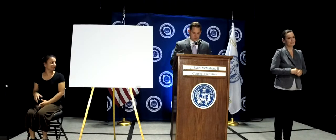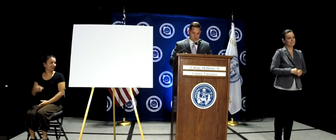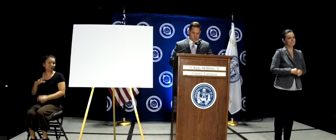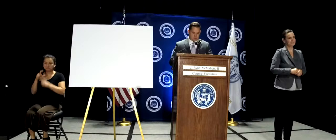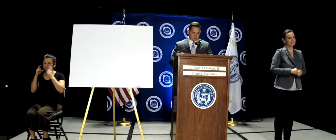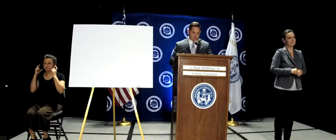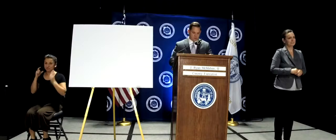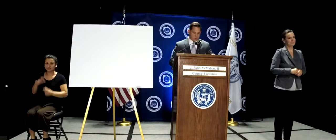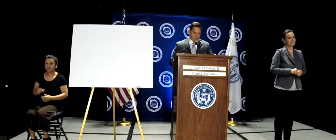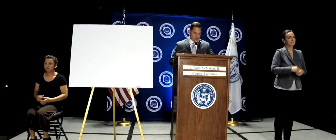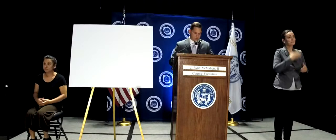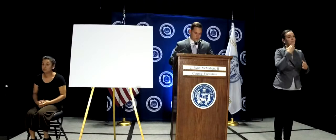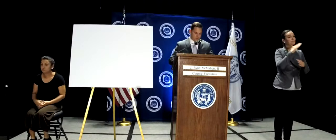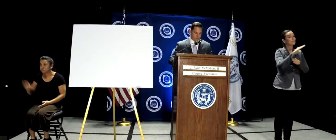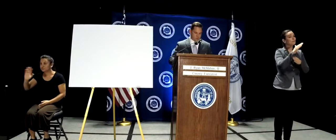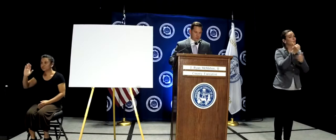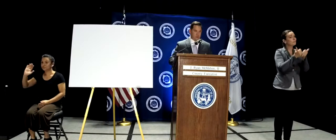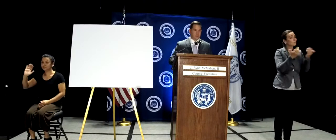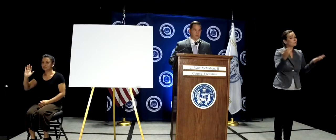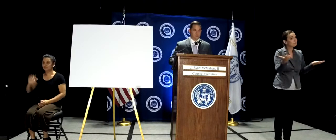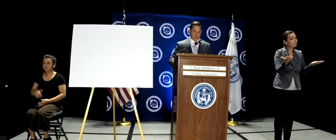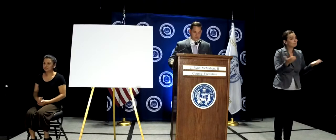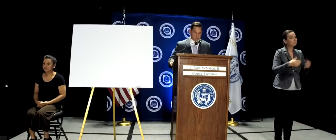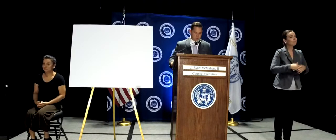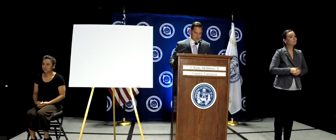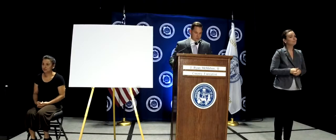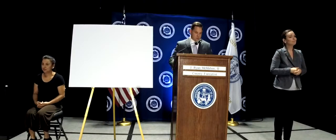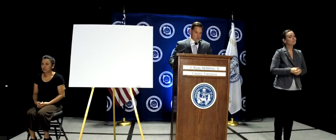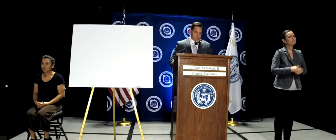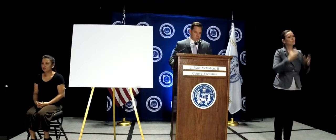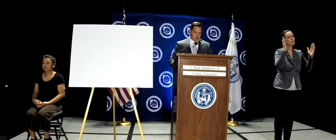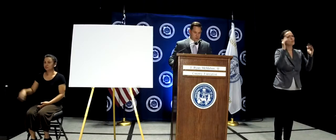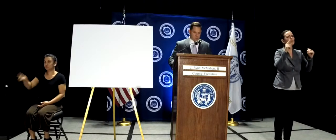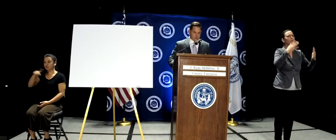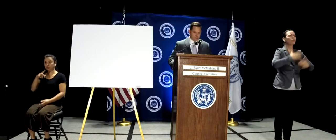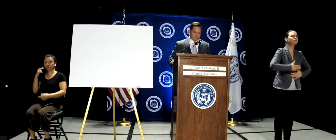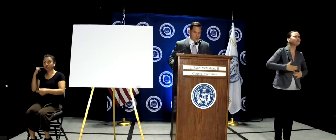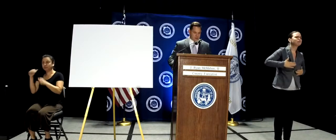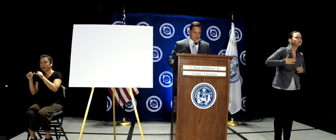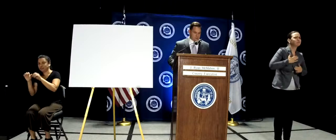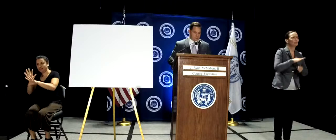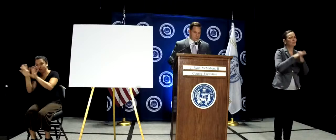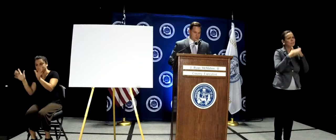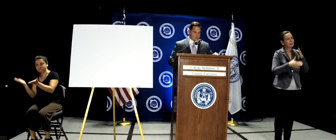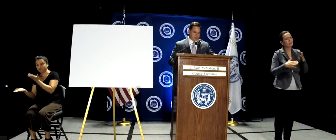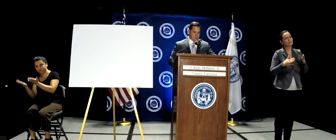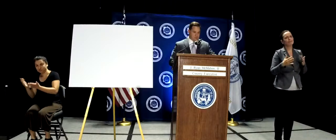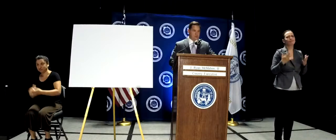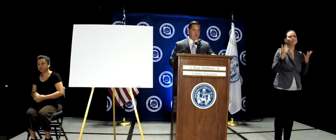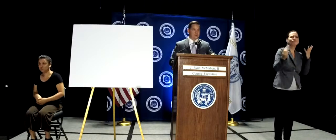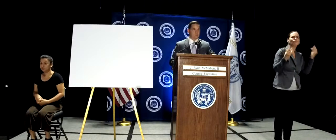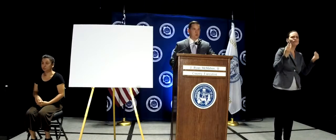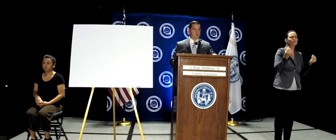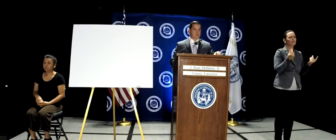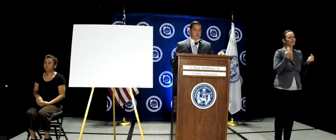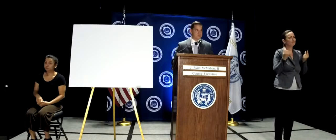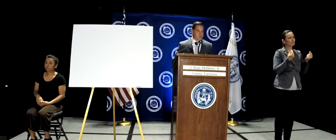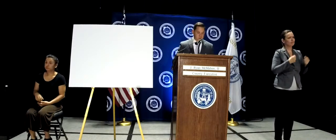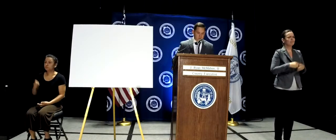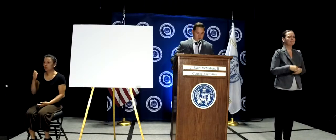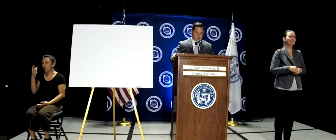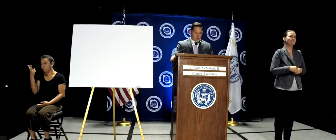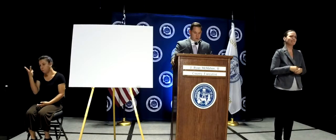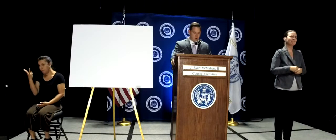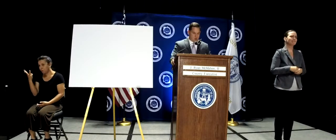Uh, Good afternoon, everybody. Hopefully everybody had a nice weekend. We'll get into some data, touch on some topics, and then take some